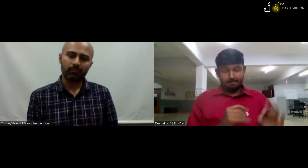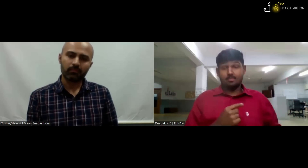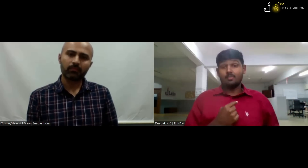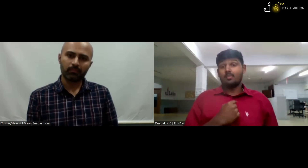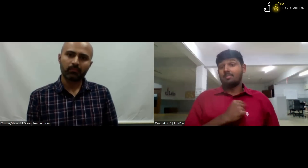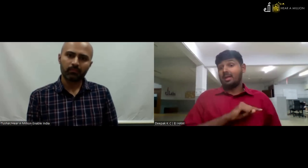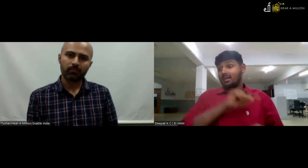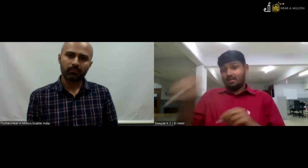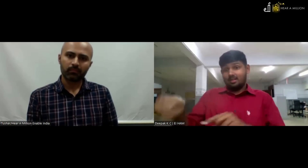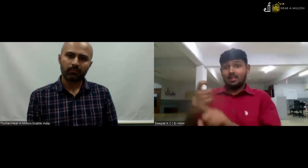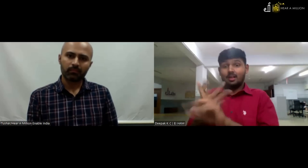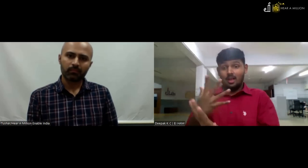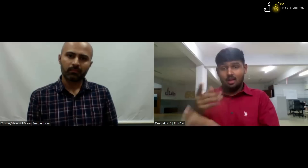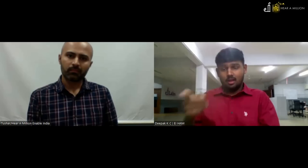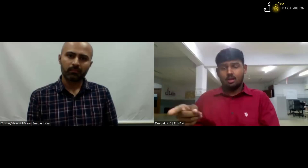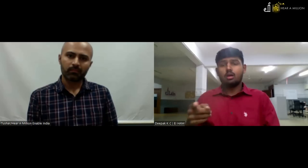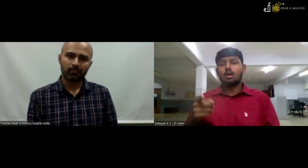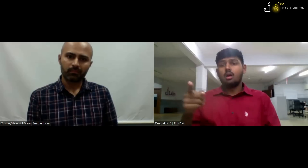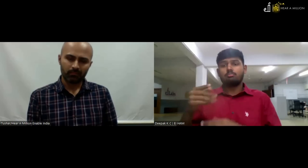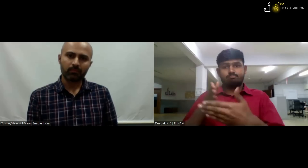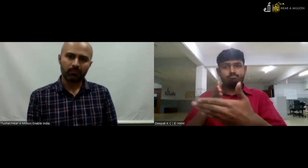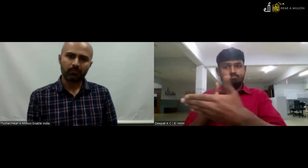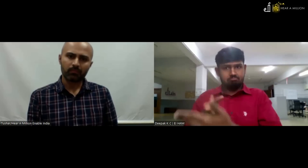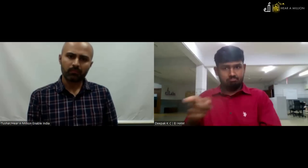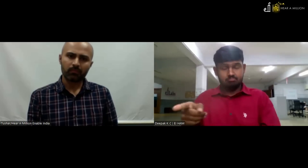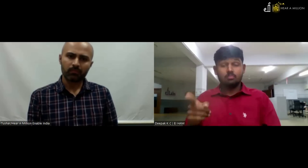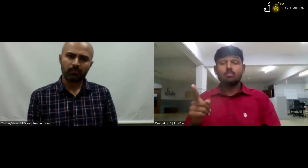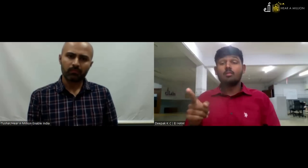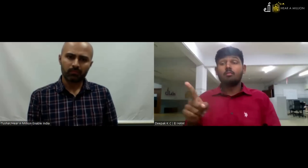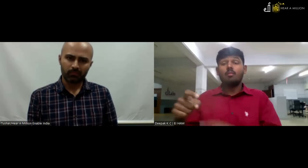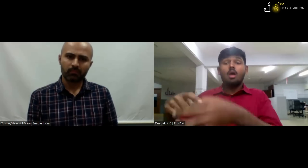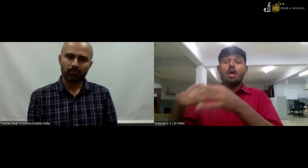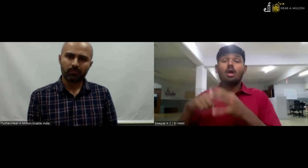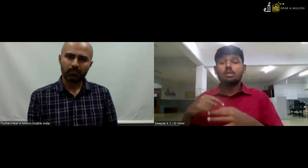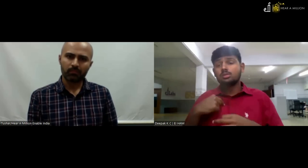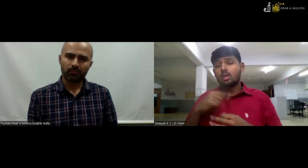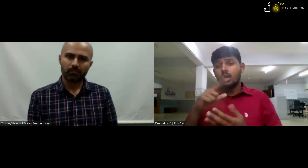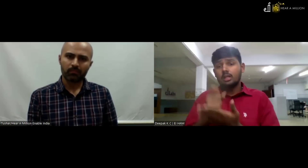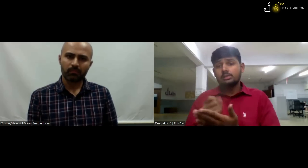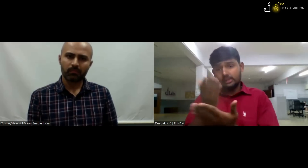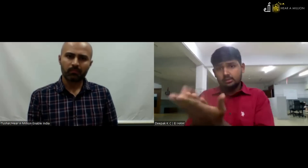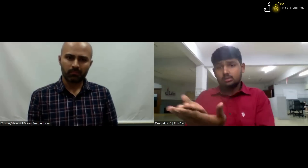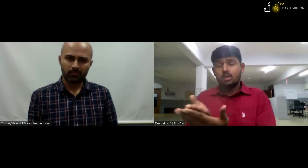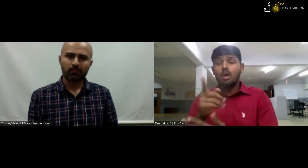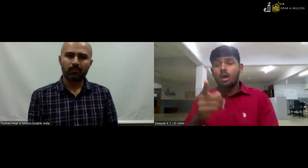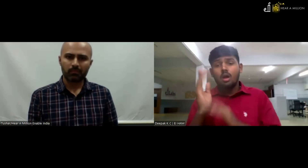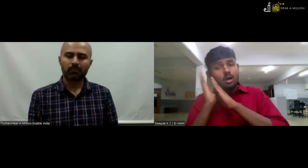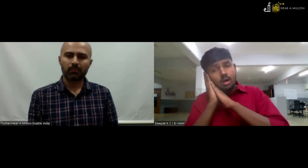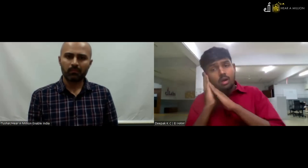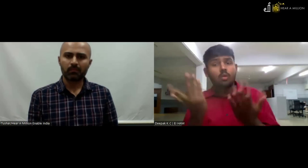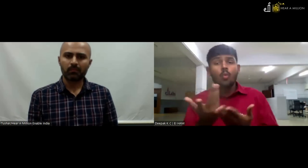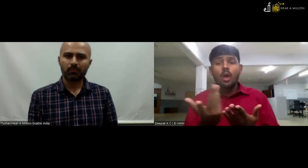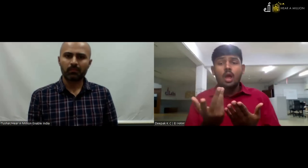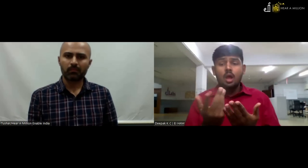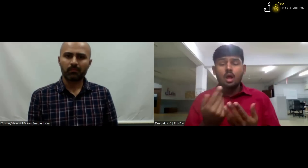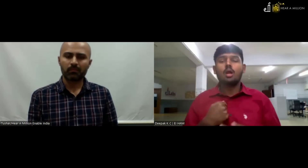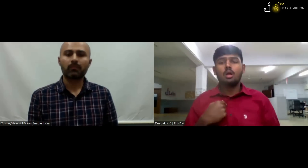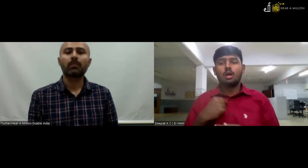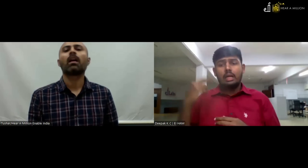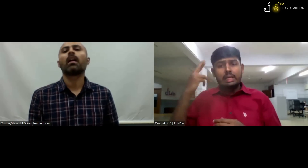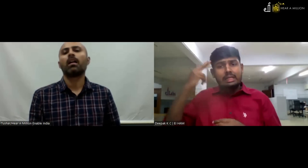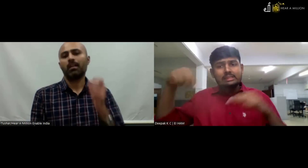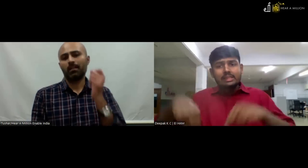My Aadhaar has the Bangalore address. When I was studying in Kerala, that would have challenged, right? I'm from